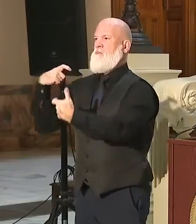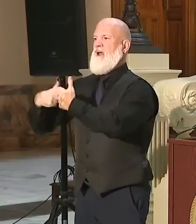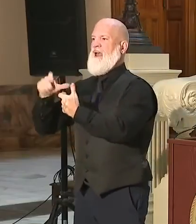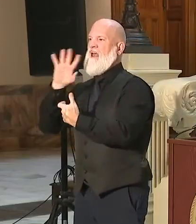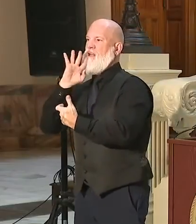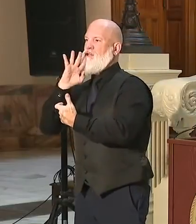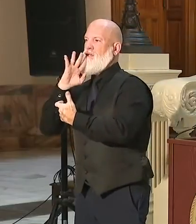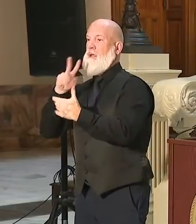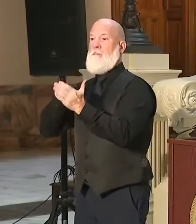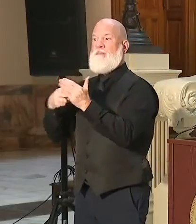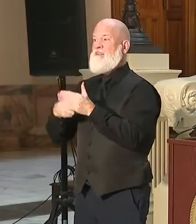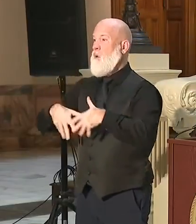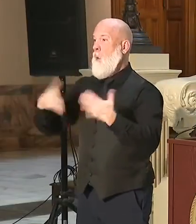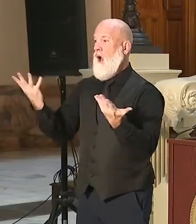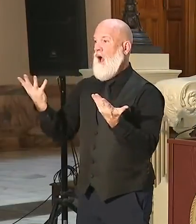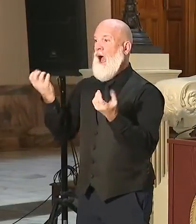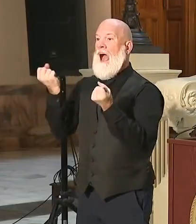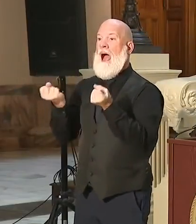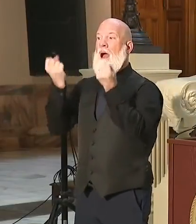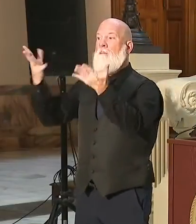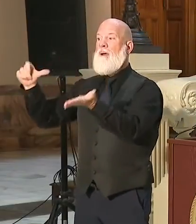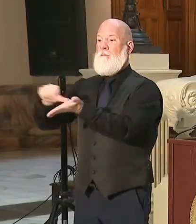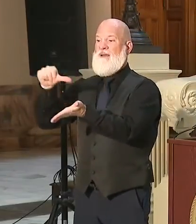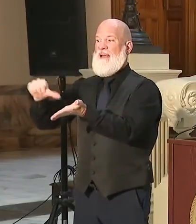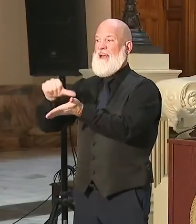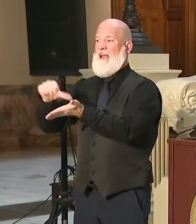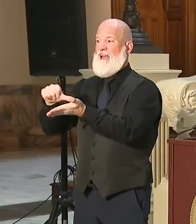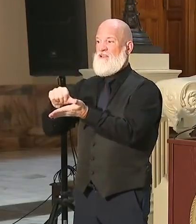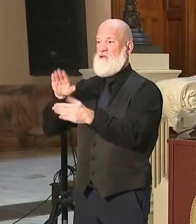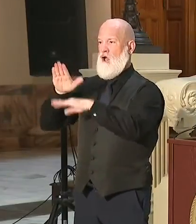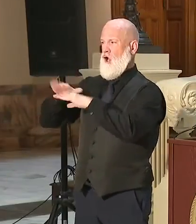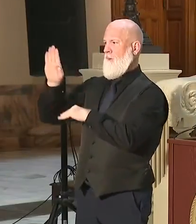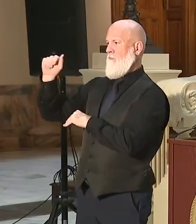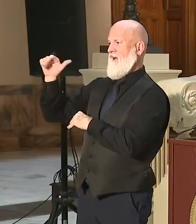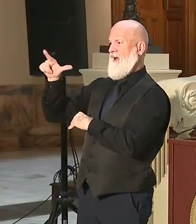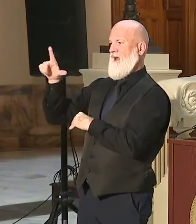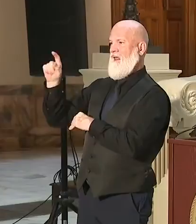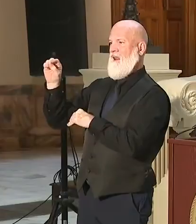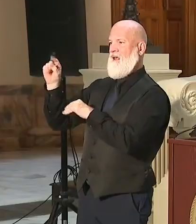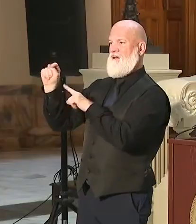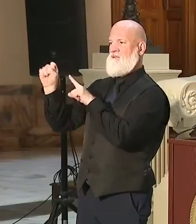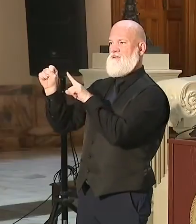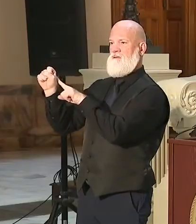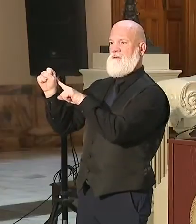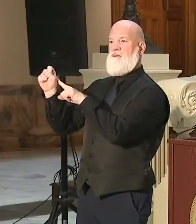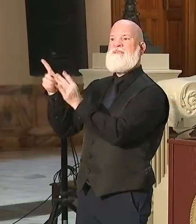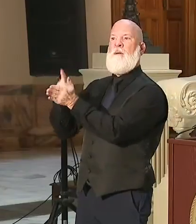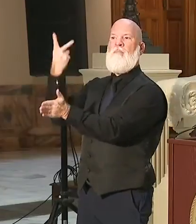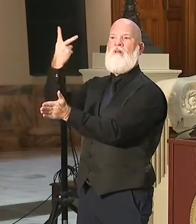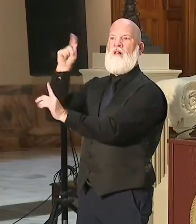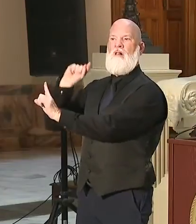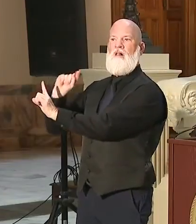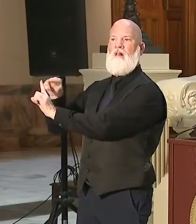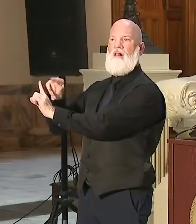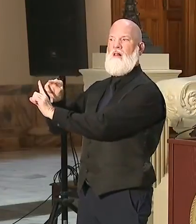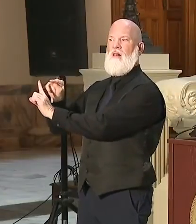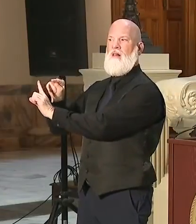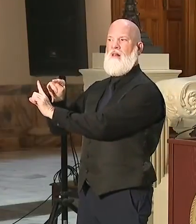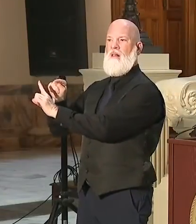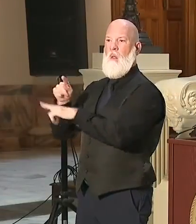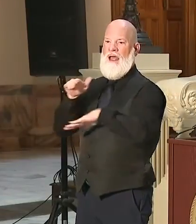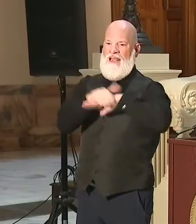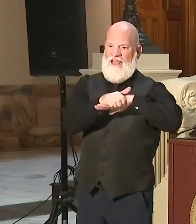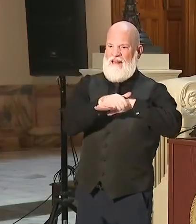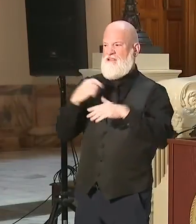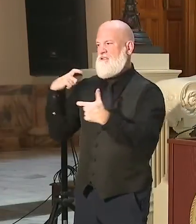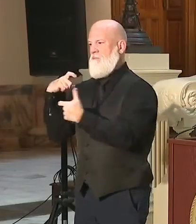their ballots. So common sense kind of made us realize this, that in the report it says ballots cast, it's really pages